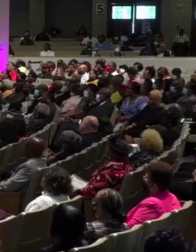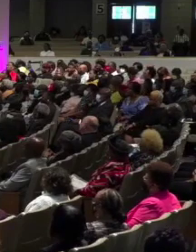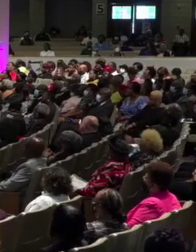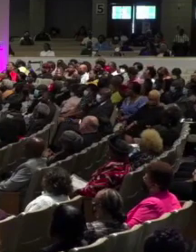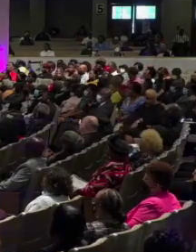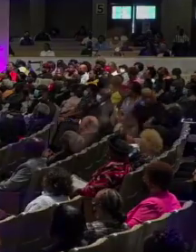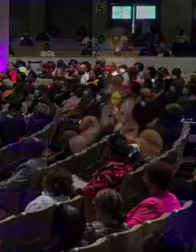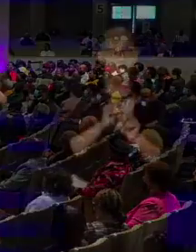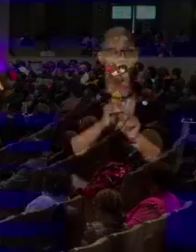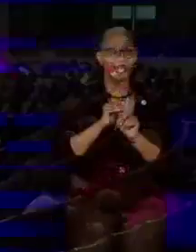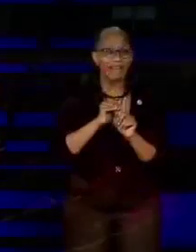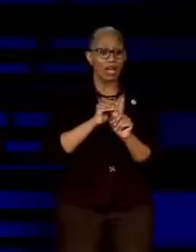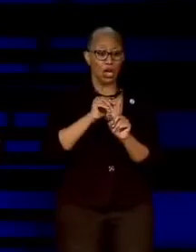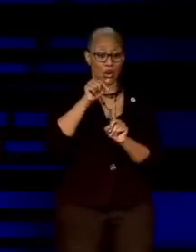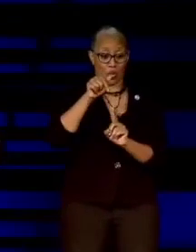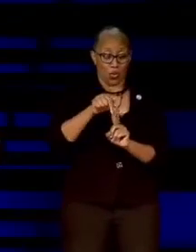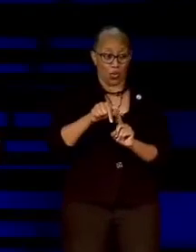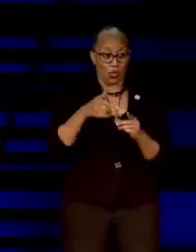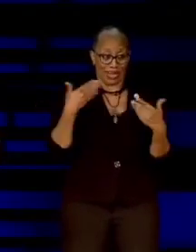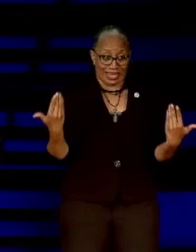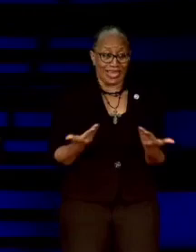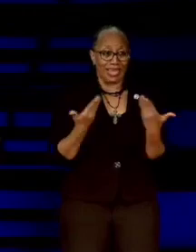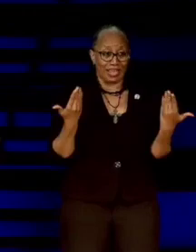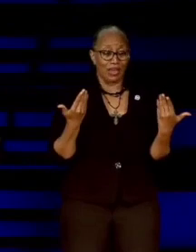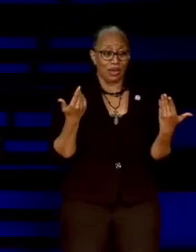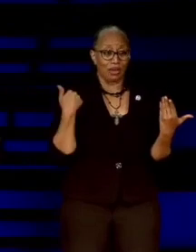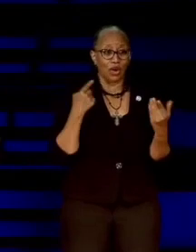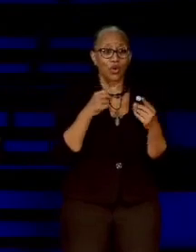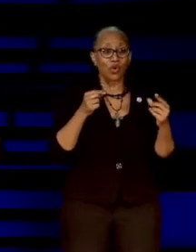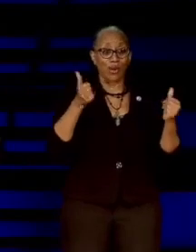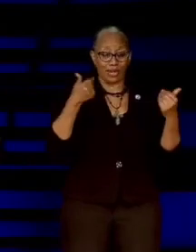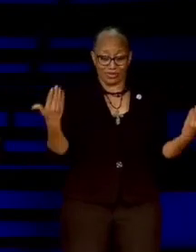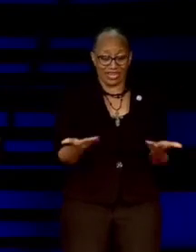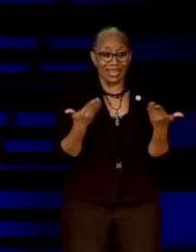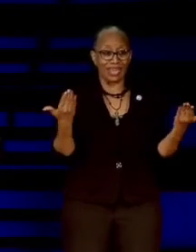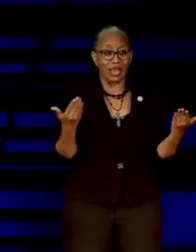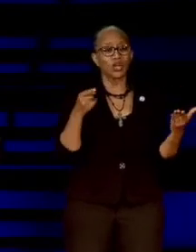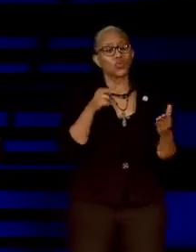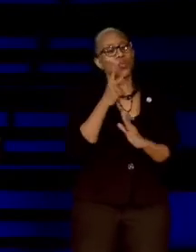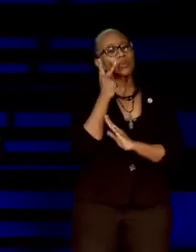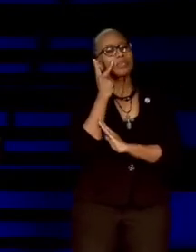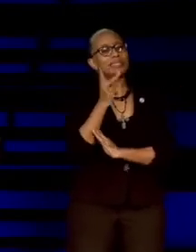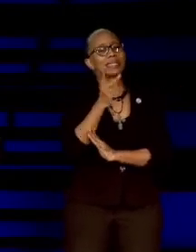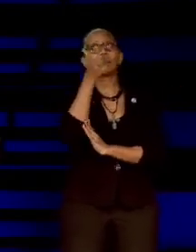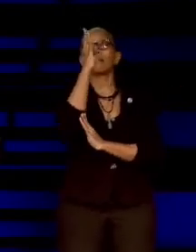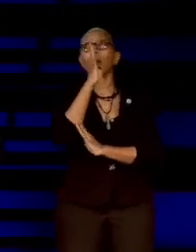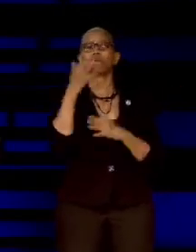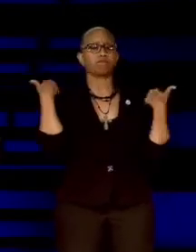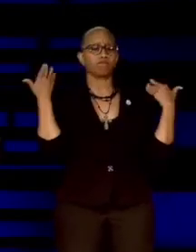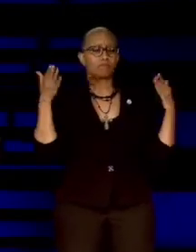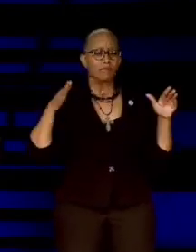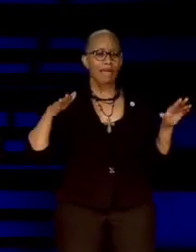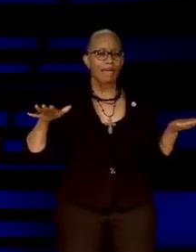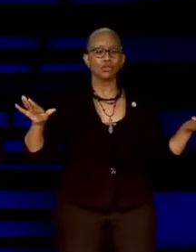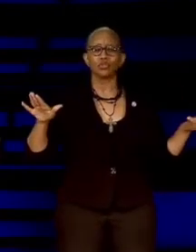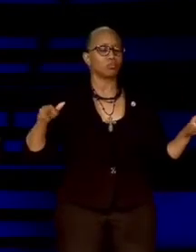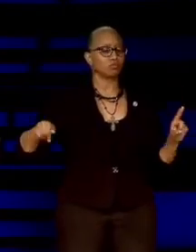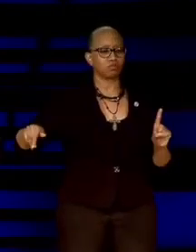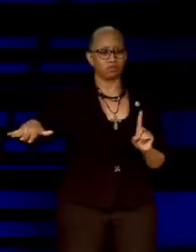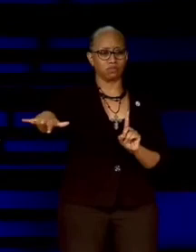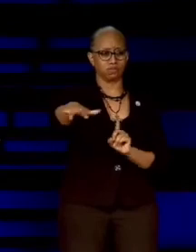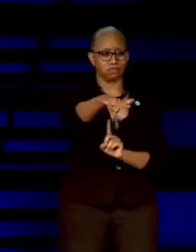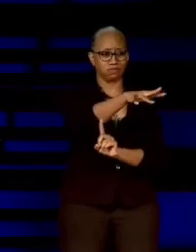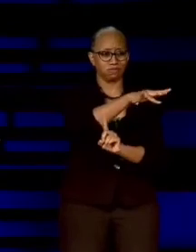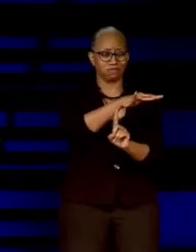that not only is greater here, and the reason you're going to see the angels that are present, that